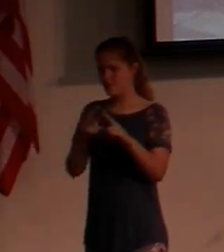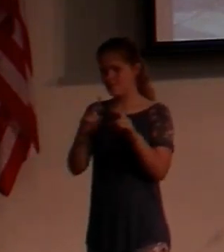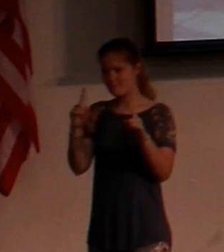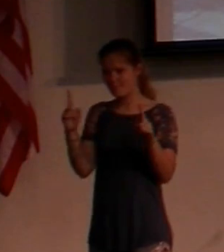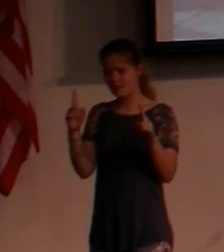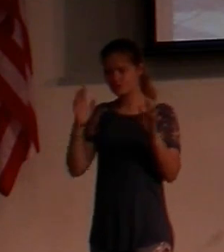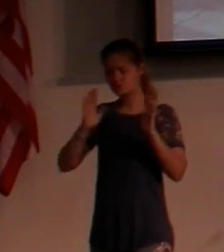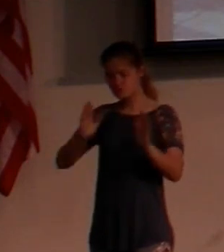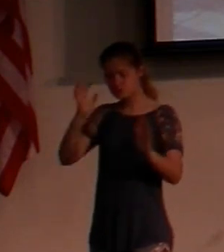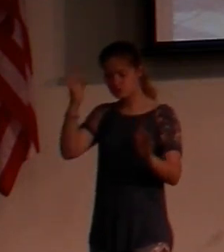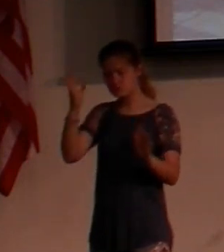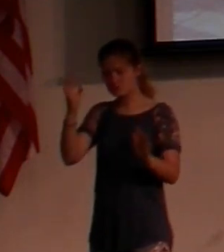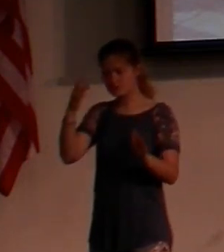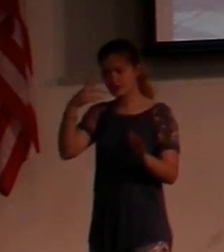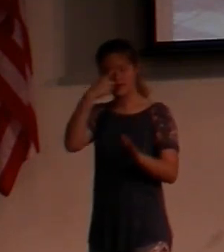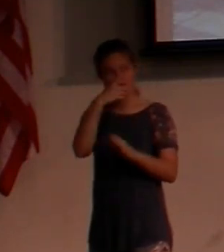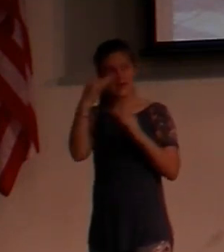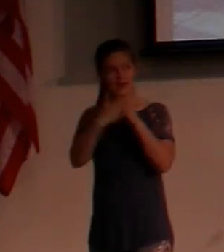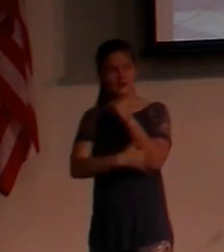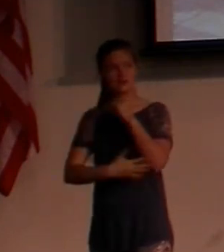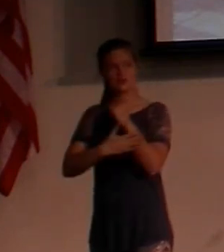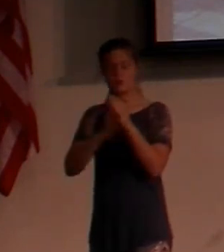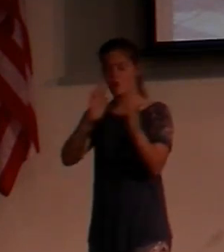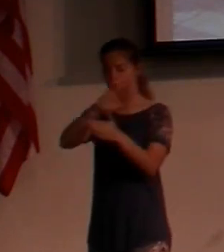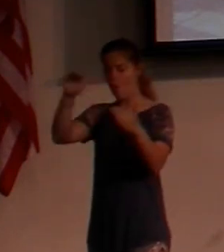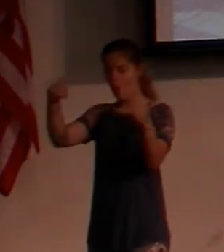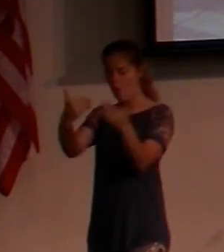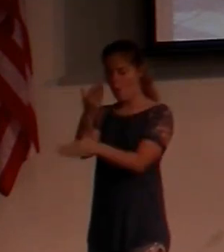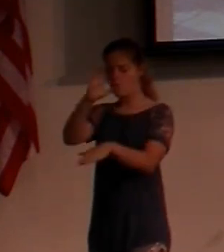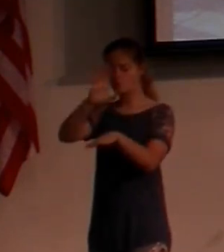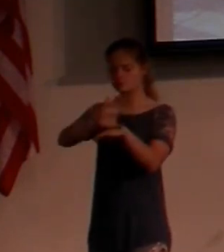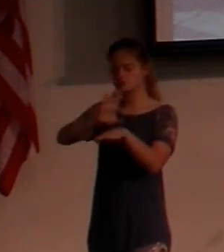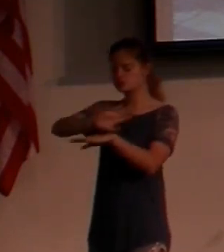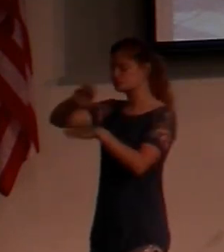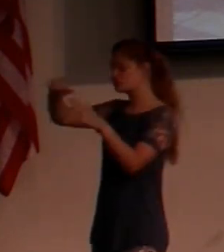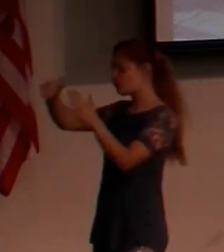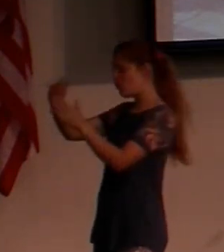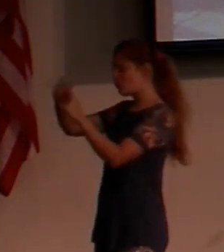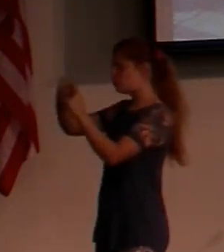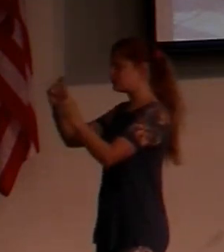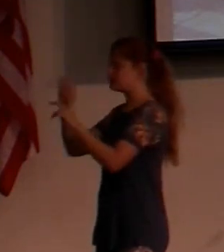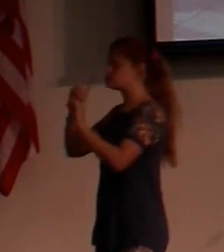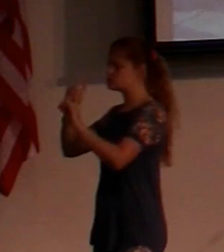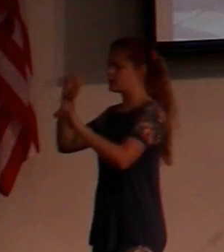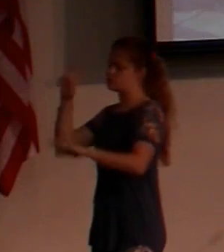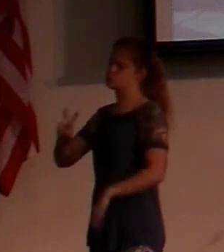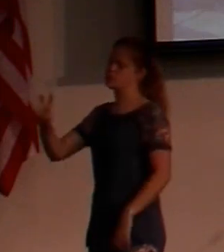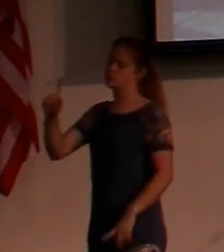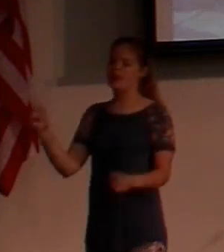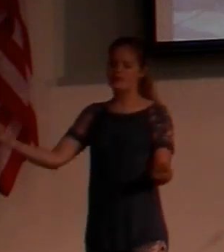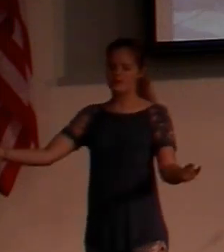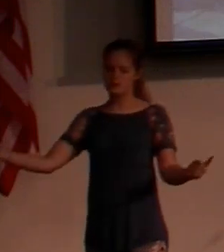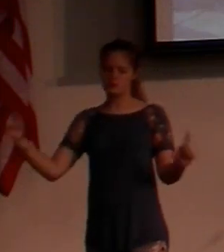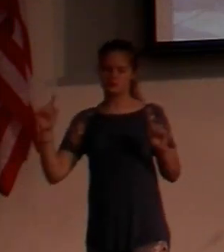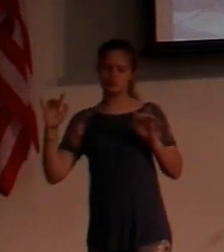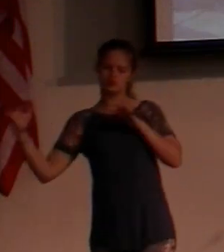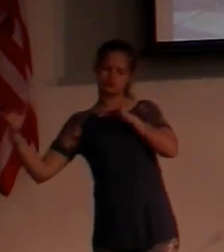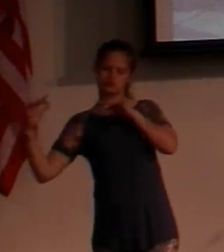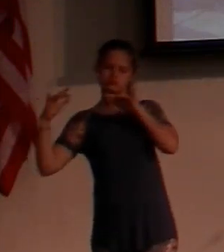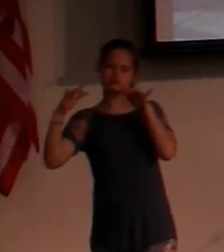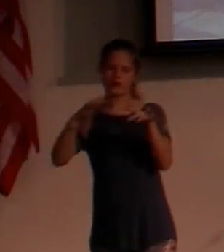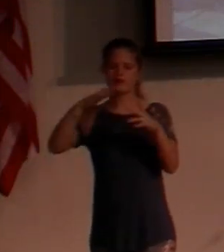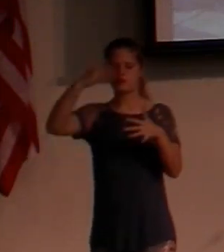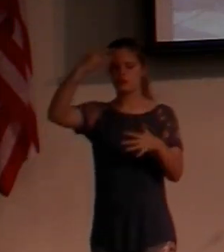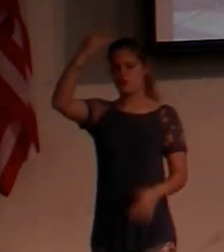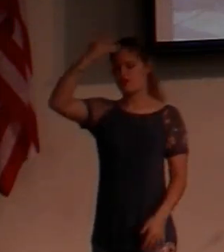Antigua is we get the whole congregation together, the whole team of disciple trips together, and we go to a member's front yard. She has a